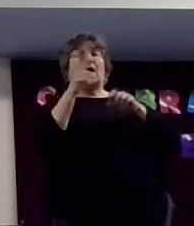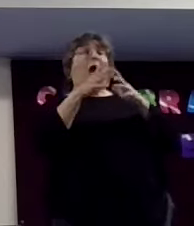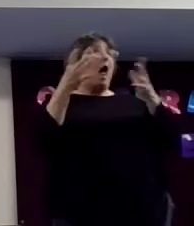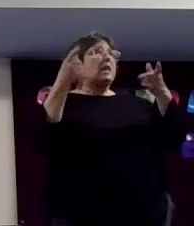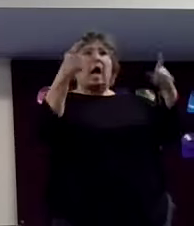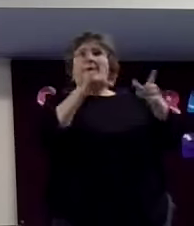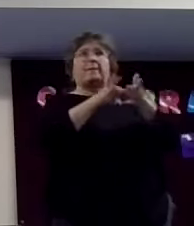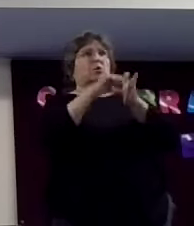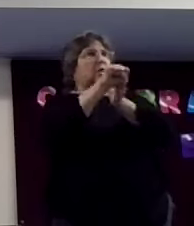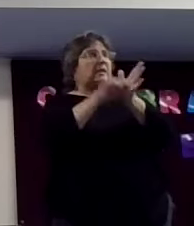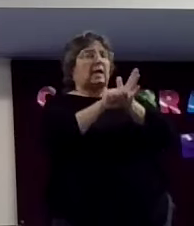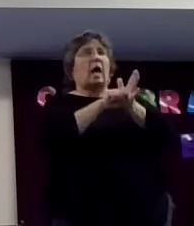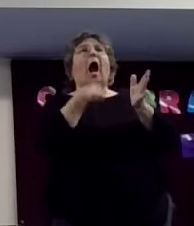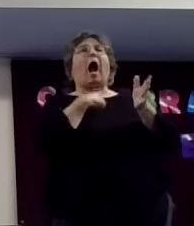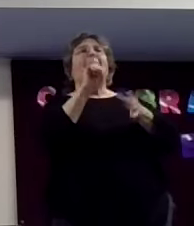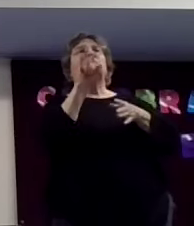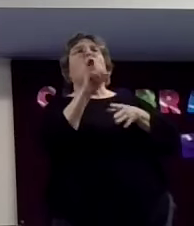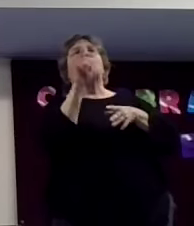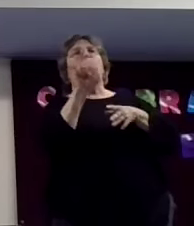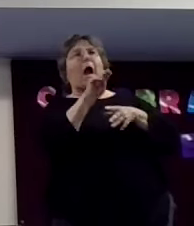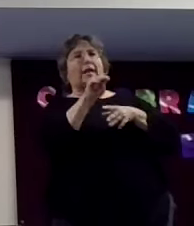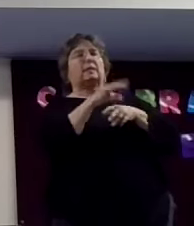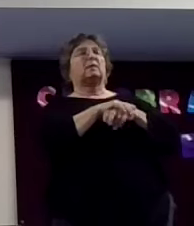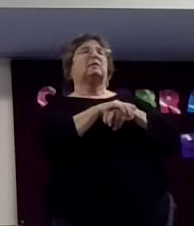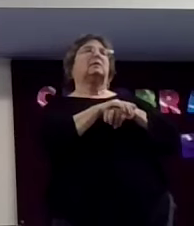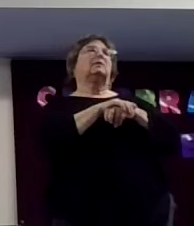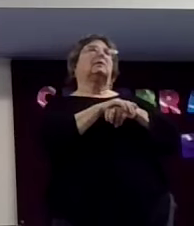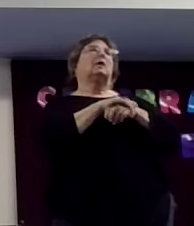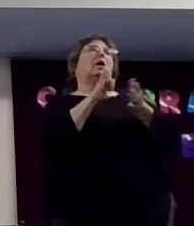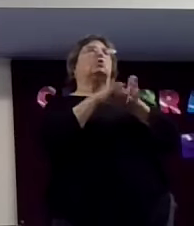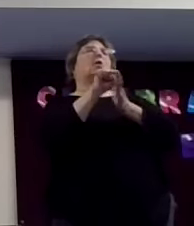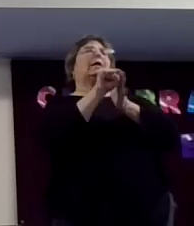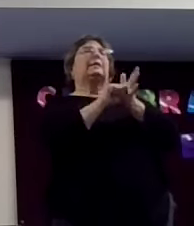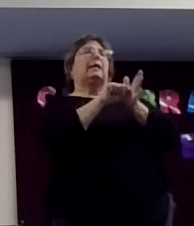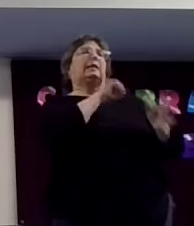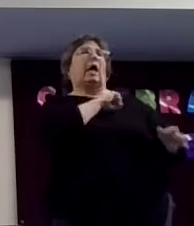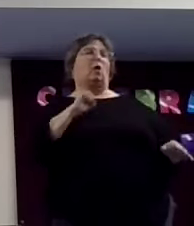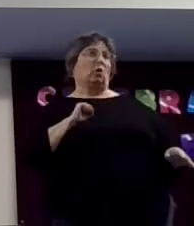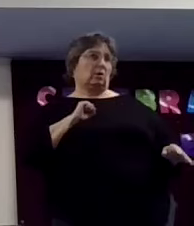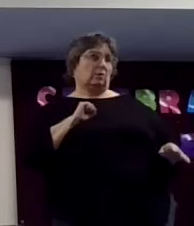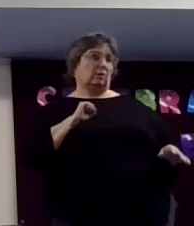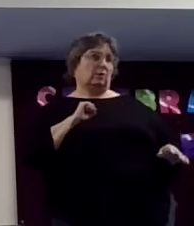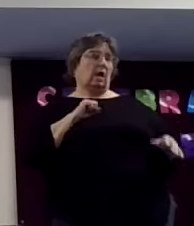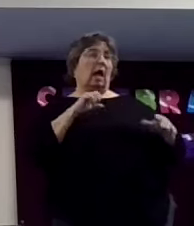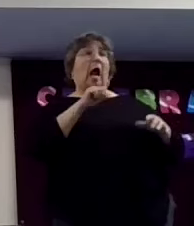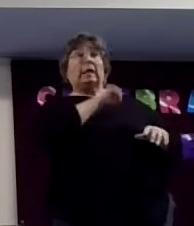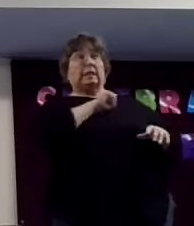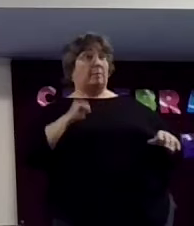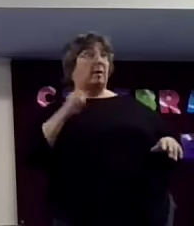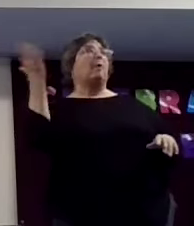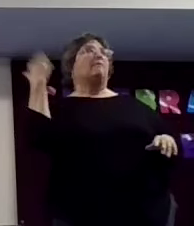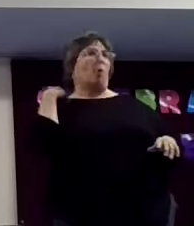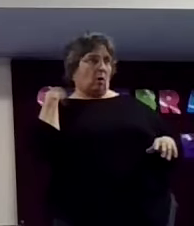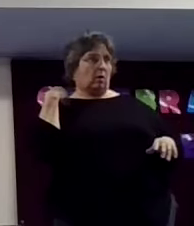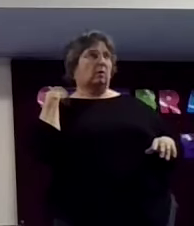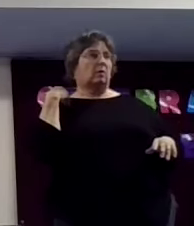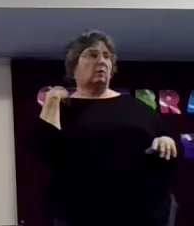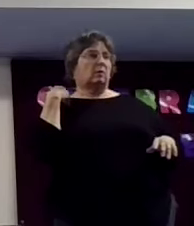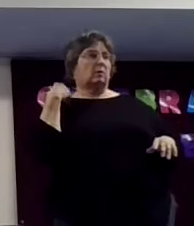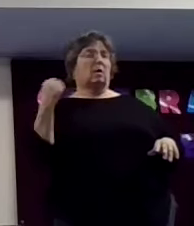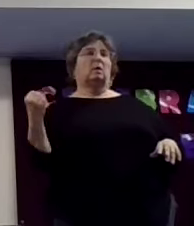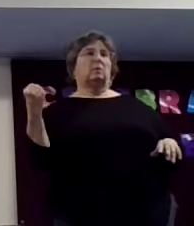on in New York State. Well, let me start. I'm Sean Ryan. I'm a New York State Senator. I was in the Assembly before